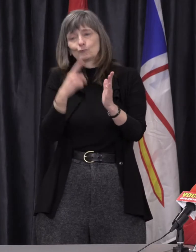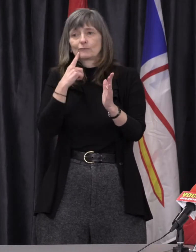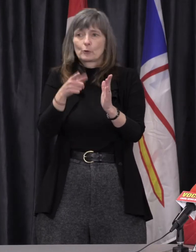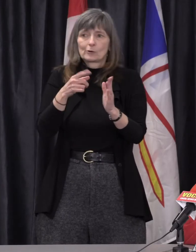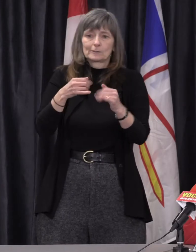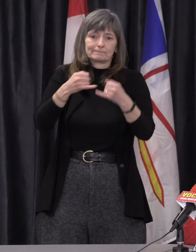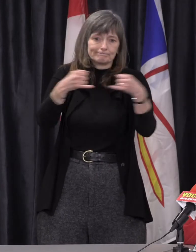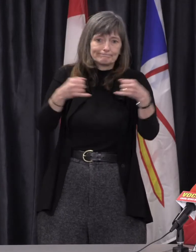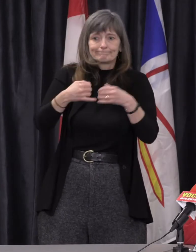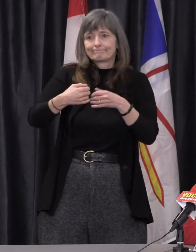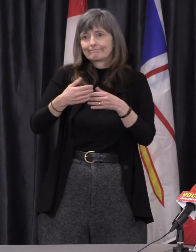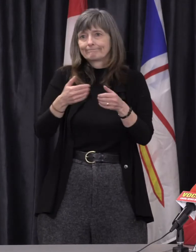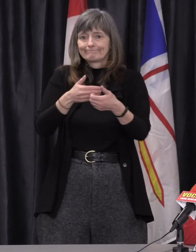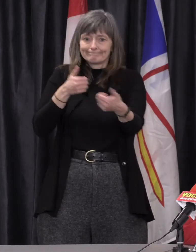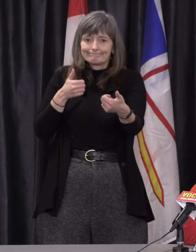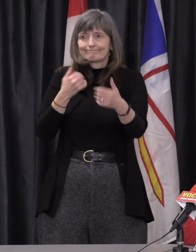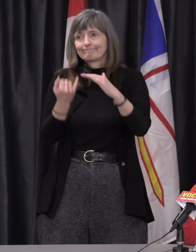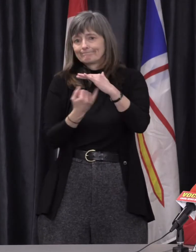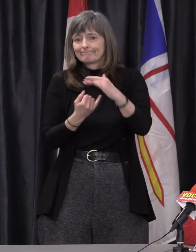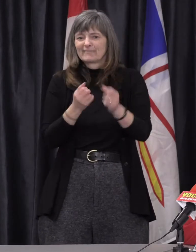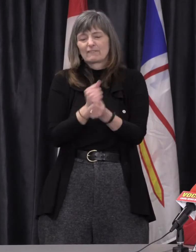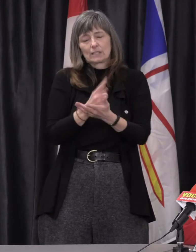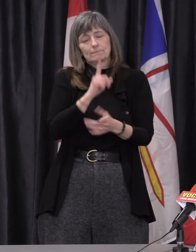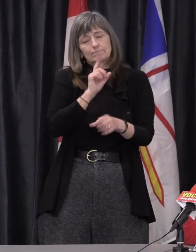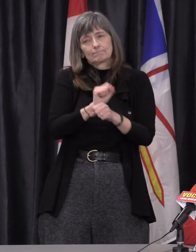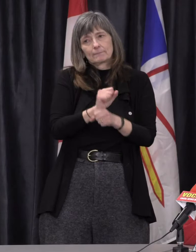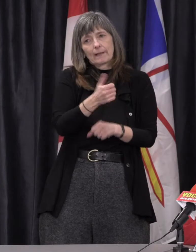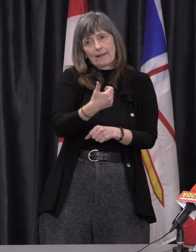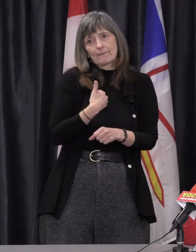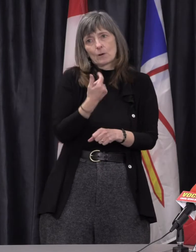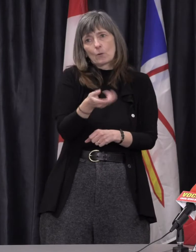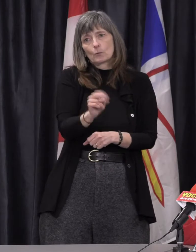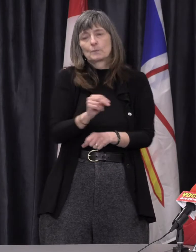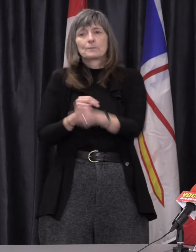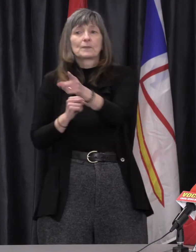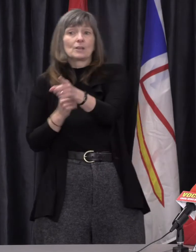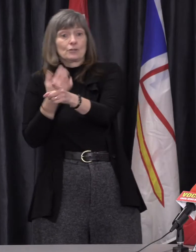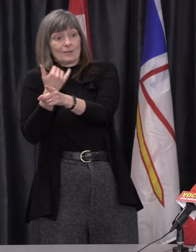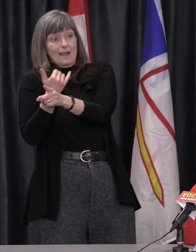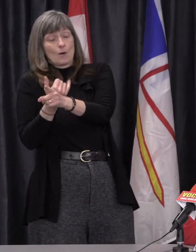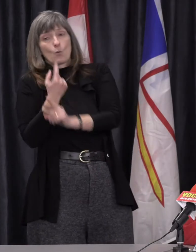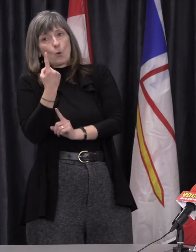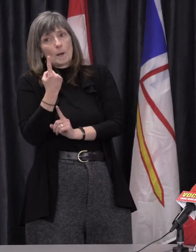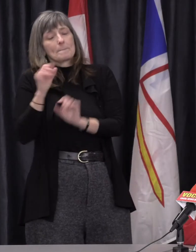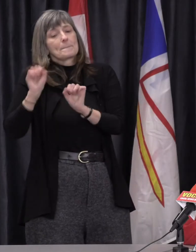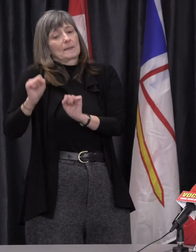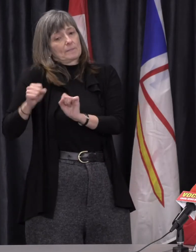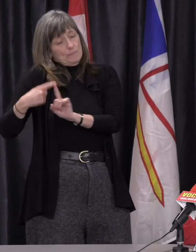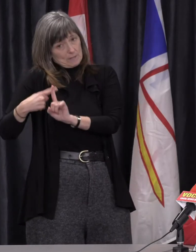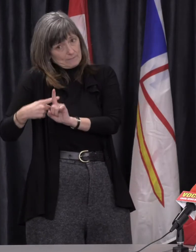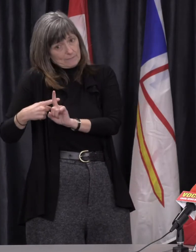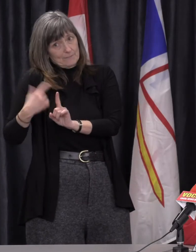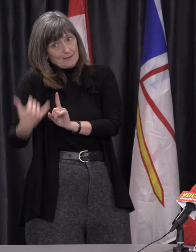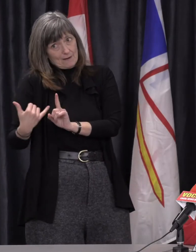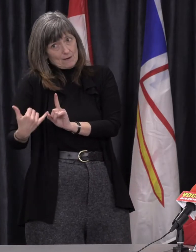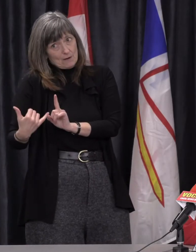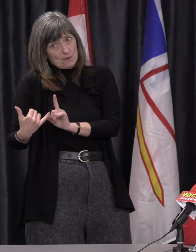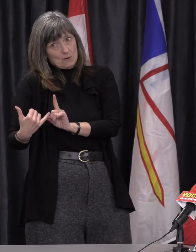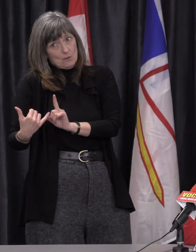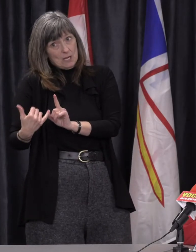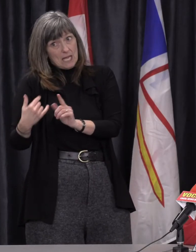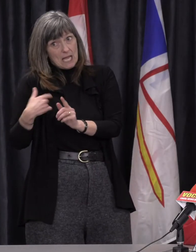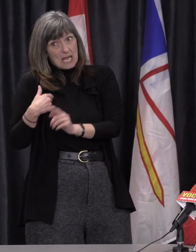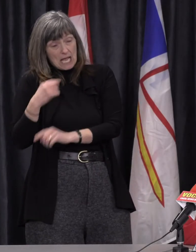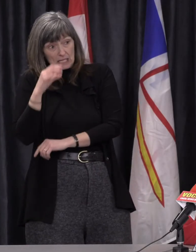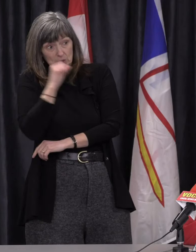contact and social distancing and all of that. We now have one presumptive positive case here. That person, I'm just going to gather